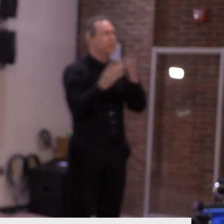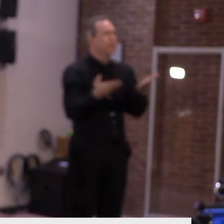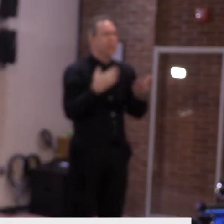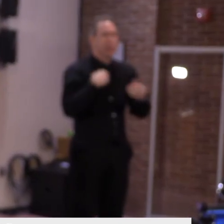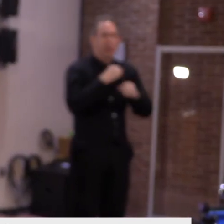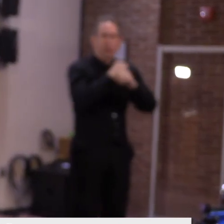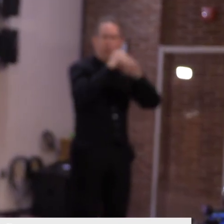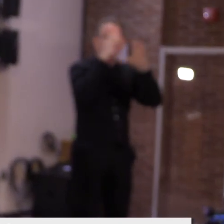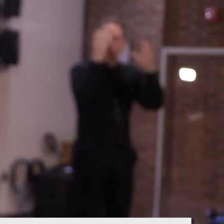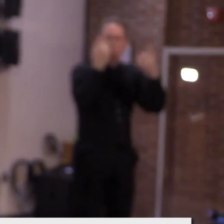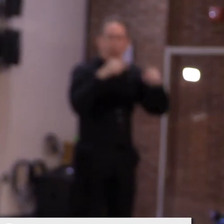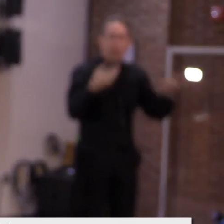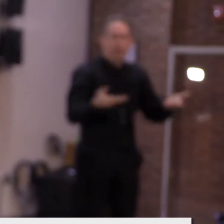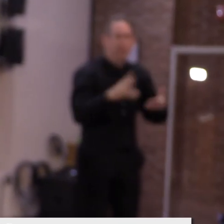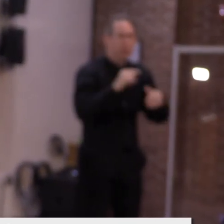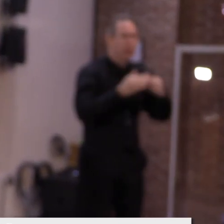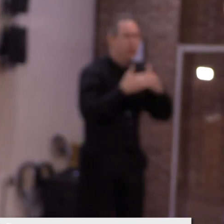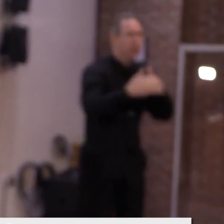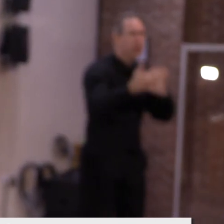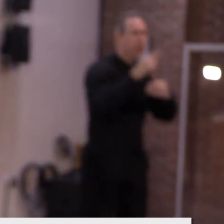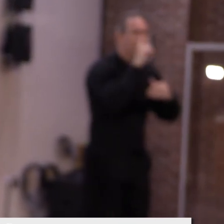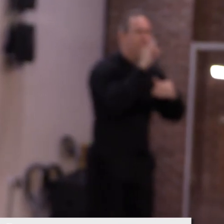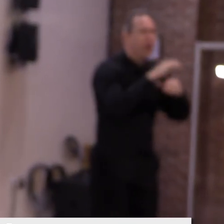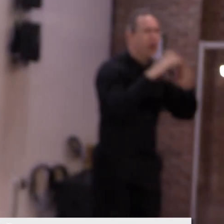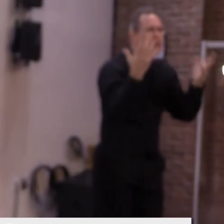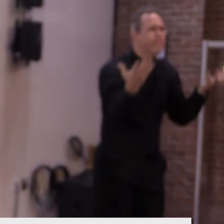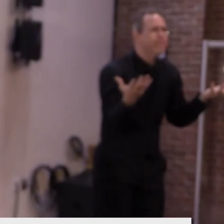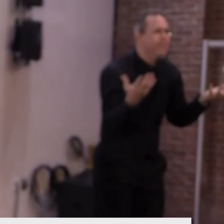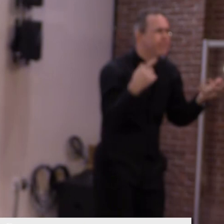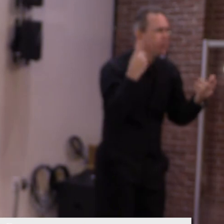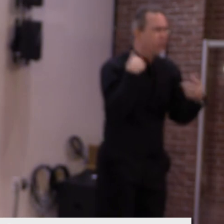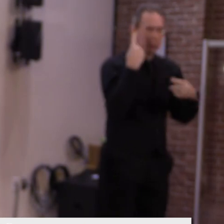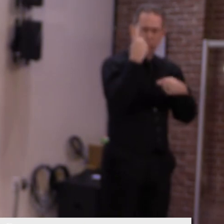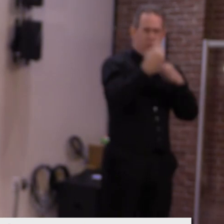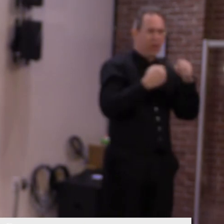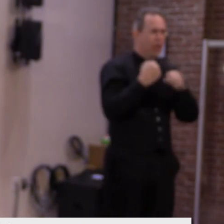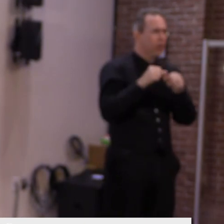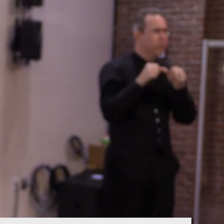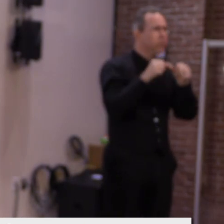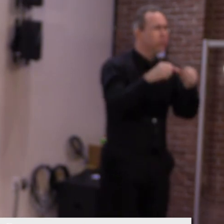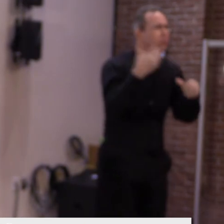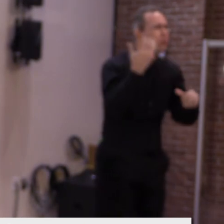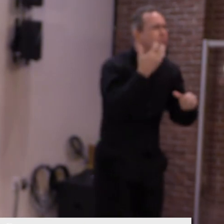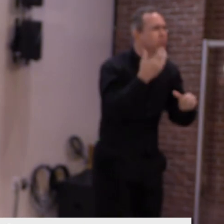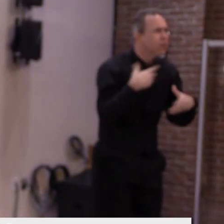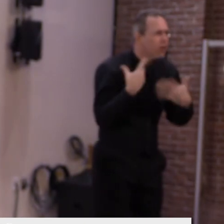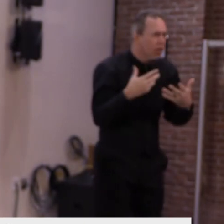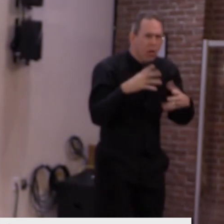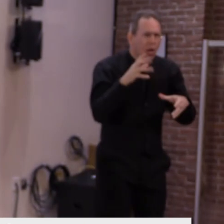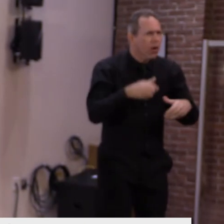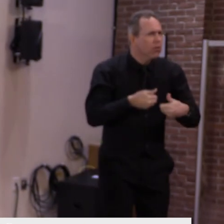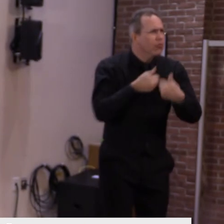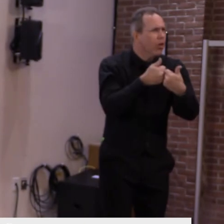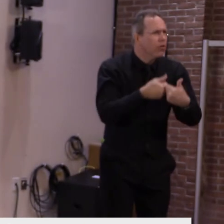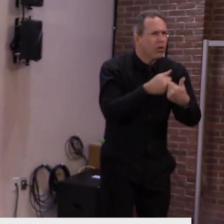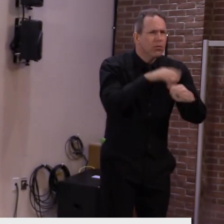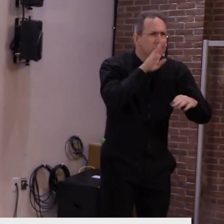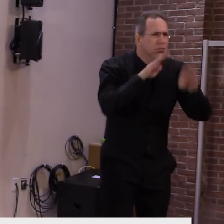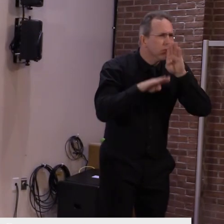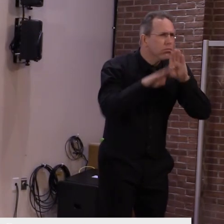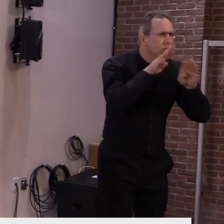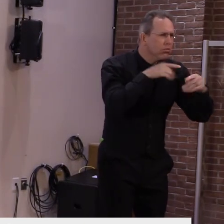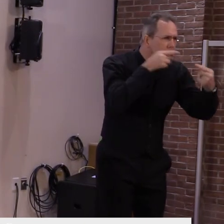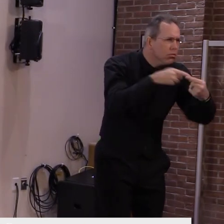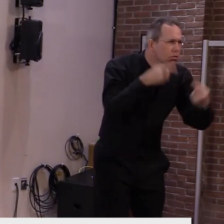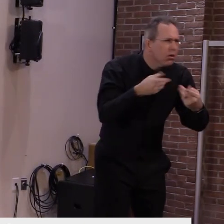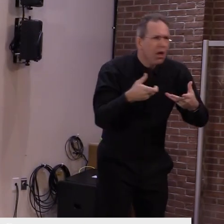as we reflect on this anniversary, instead of talking about the many challenges we've faced, sacrifices we've made, and the losses we've